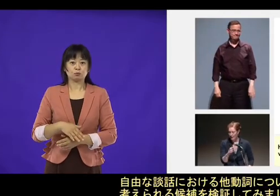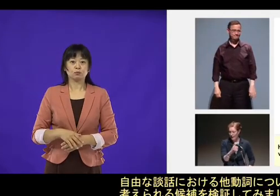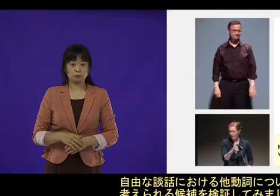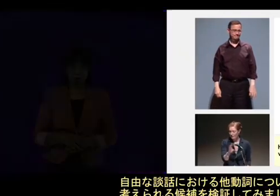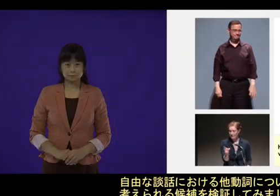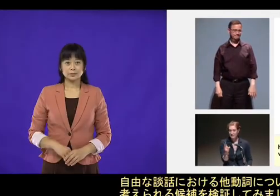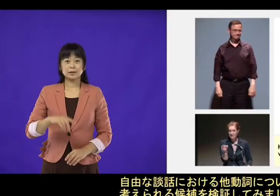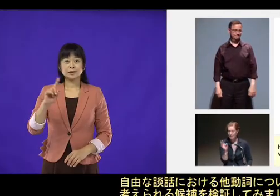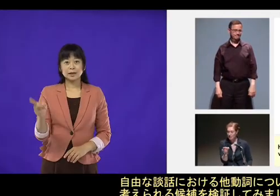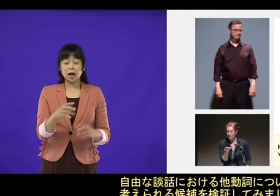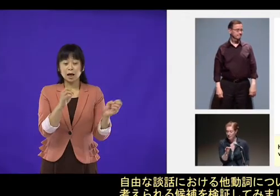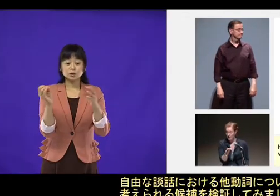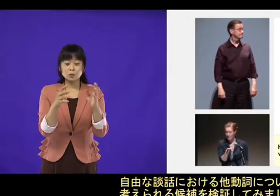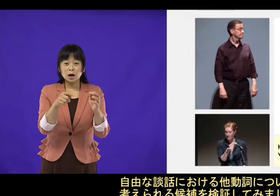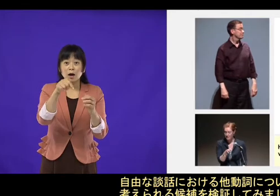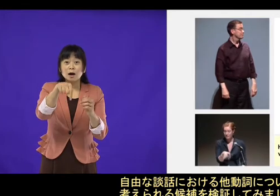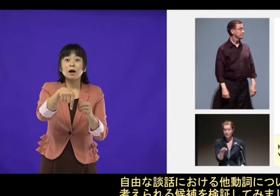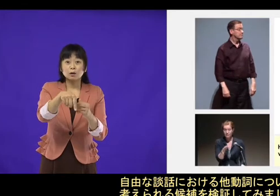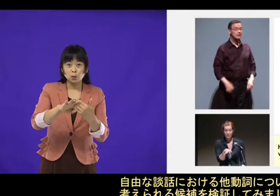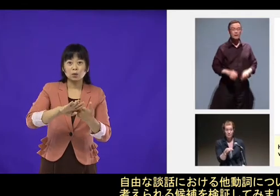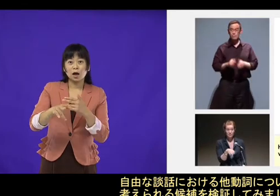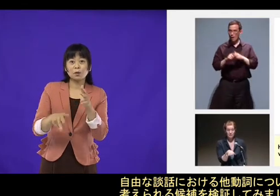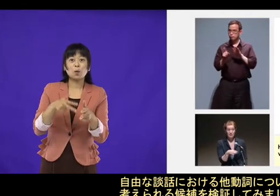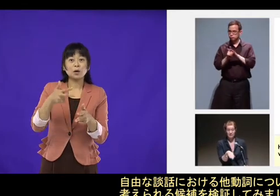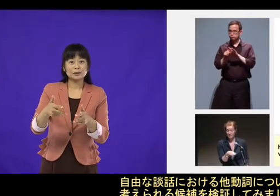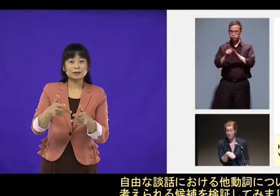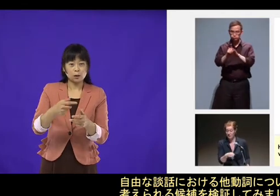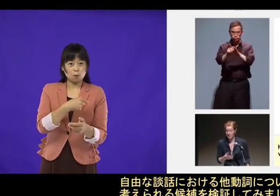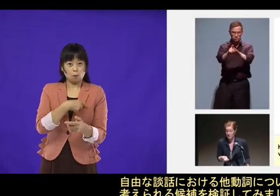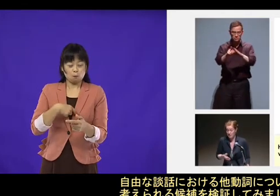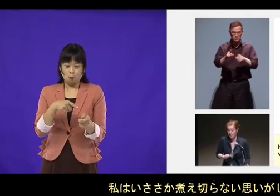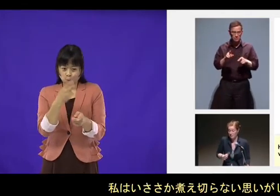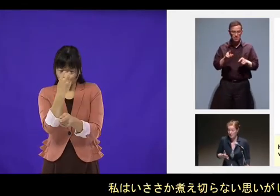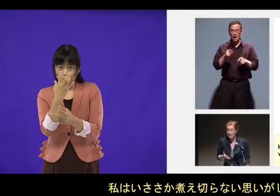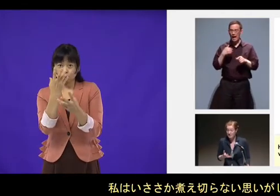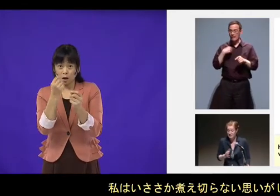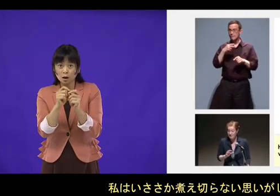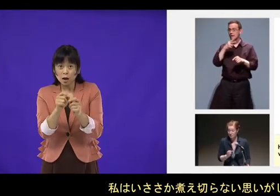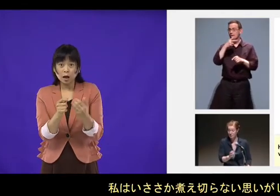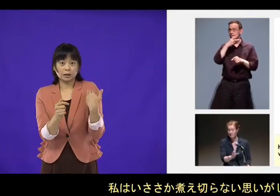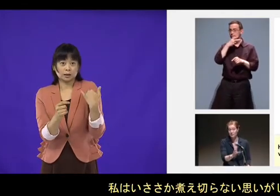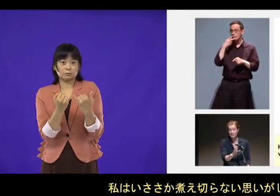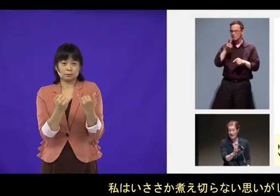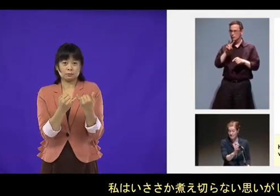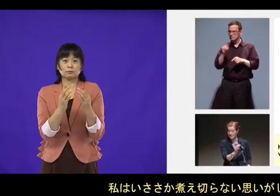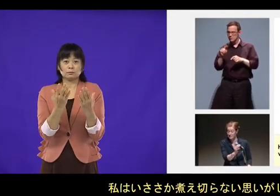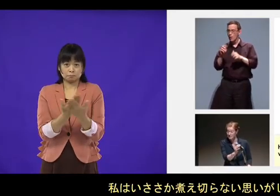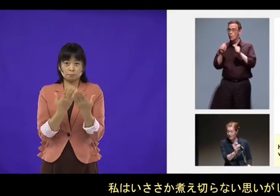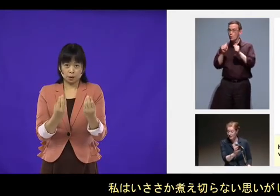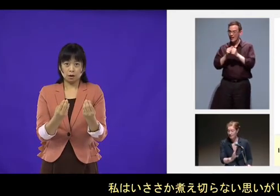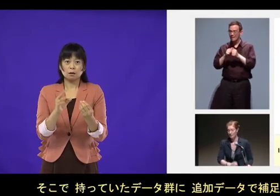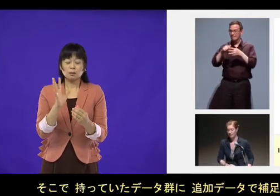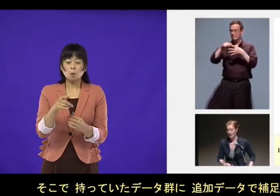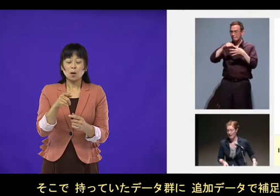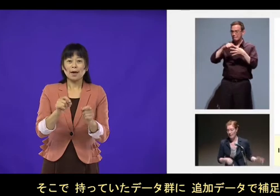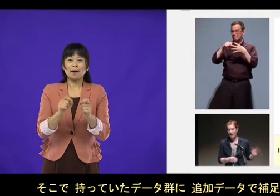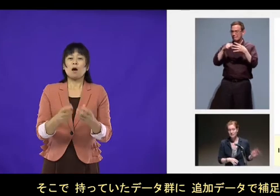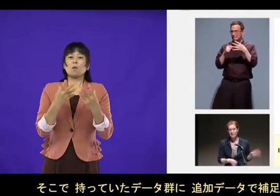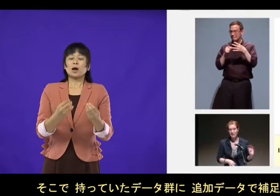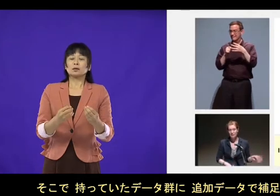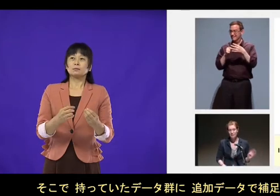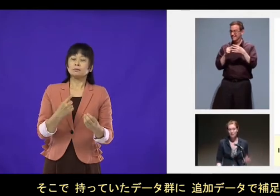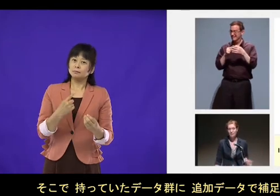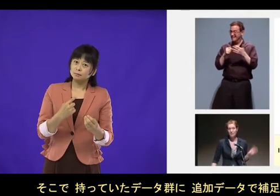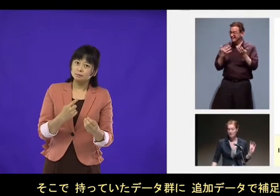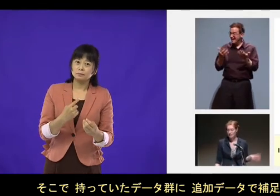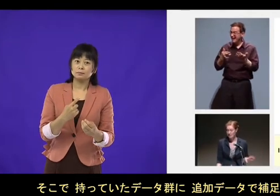So, and then having attested a possible candidate for transitive verbs in spontaneous discourse, I was a bit hesitant. So I have had